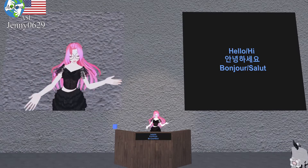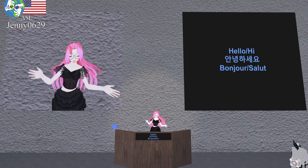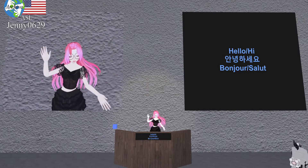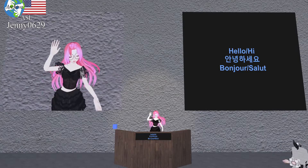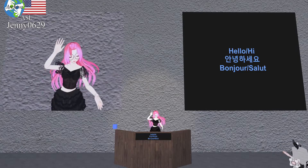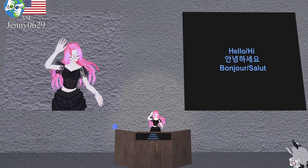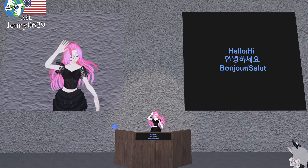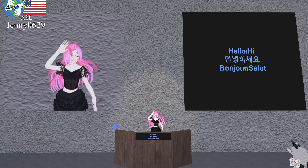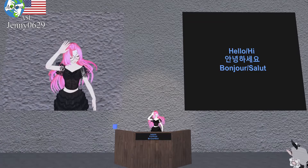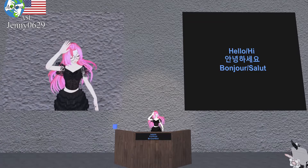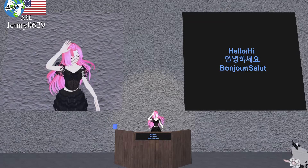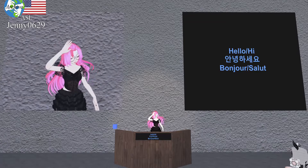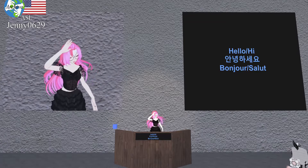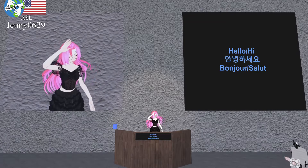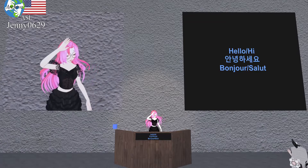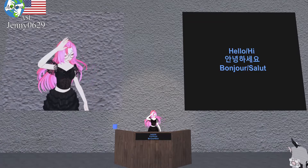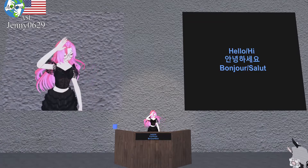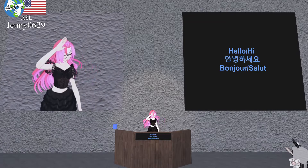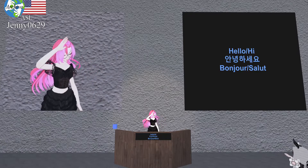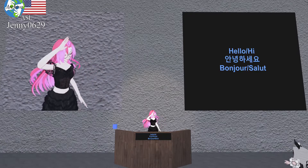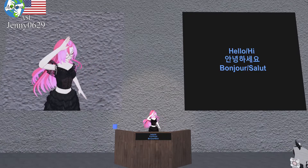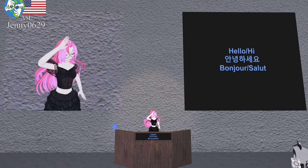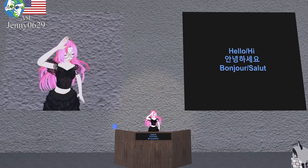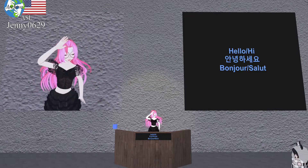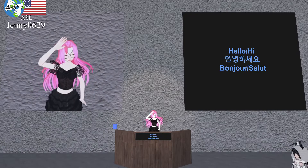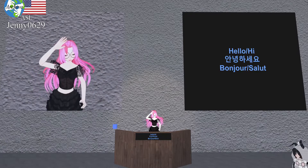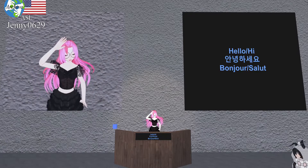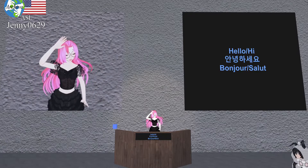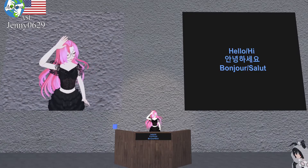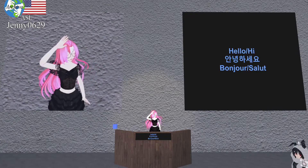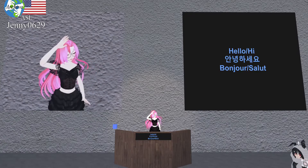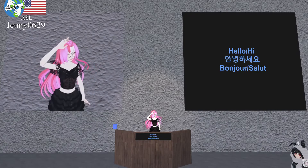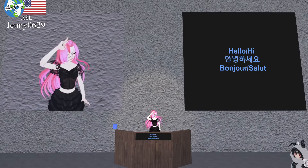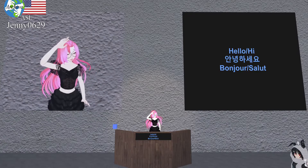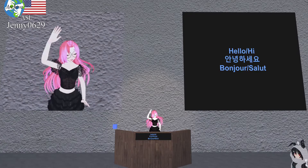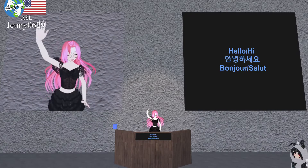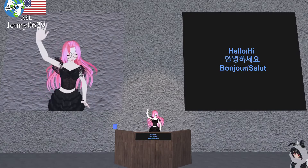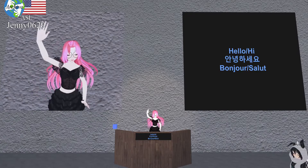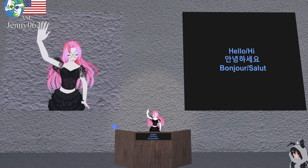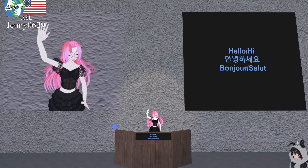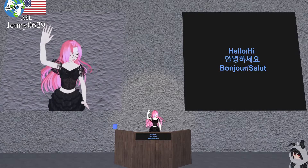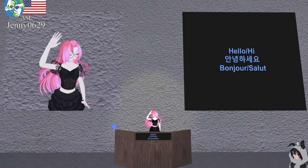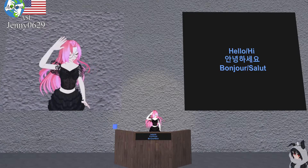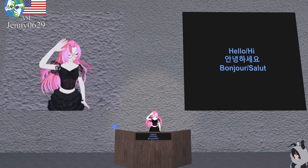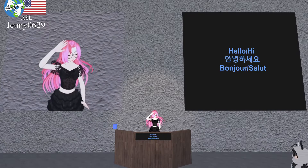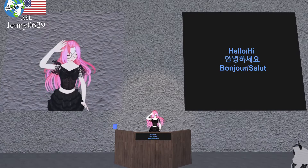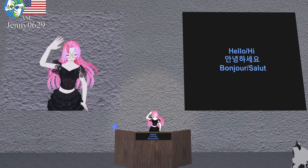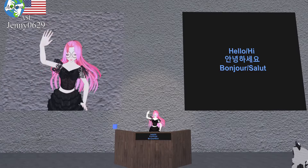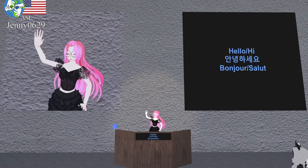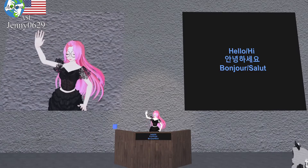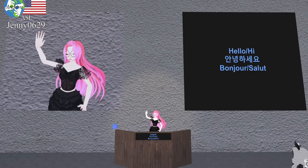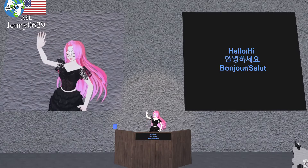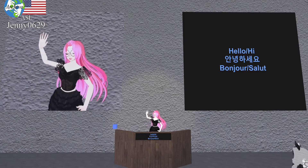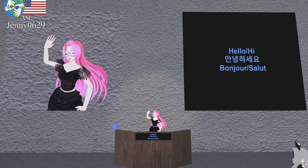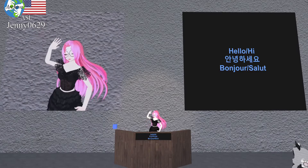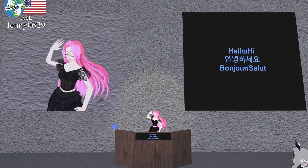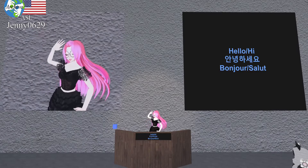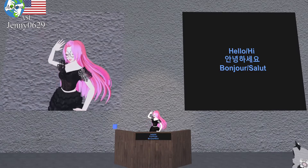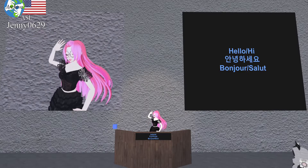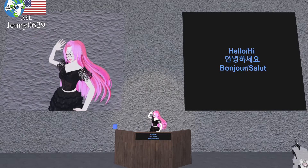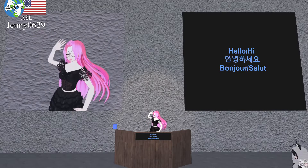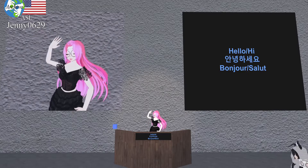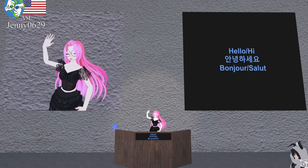How are you going to say hello? You're going to have that kind of like a salute from your forehead straight out.